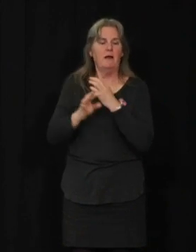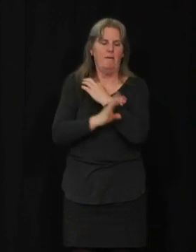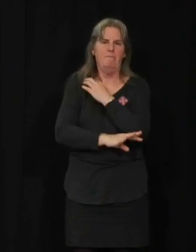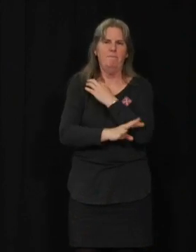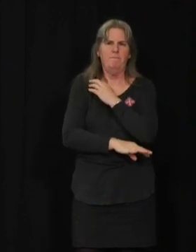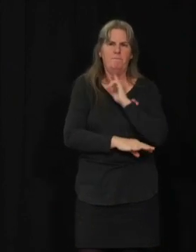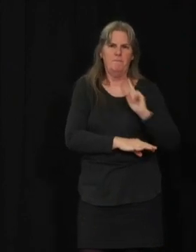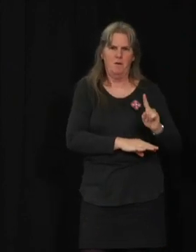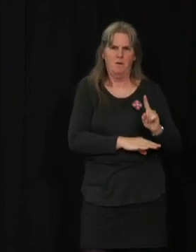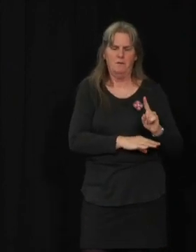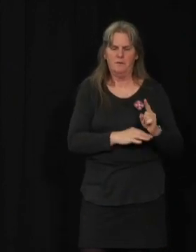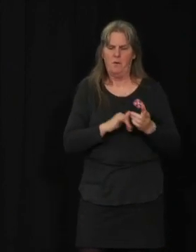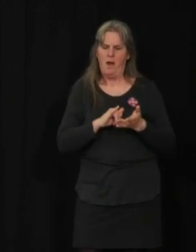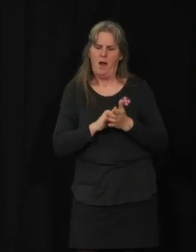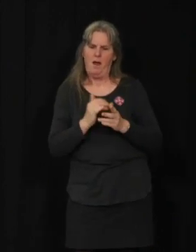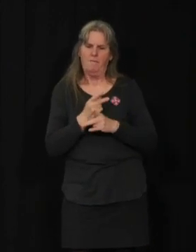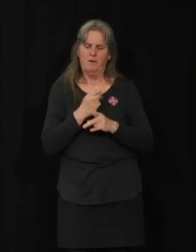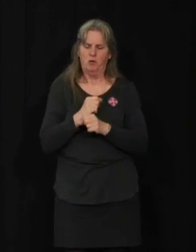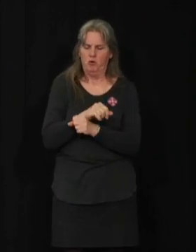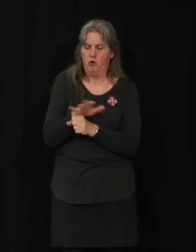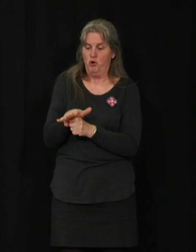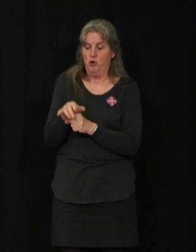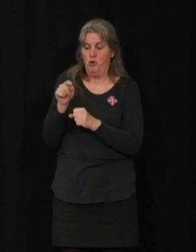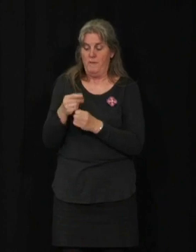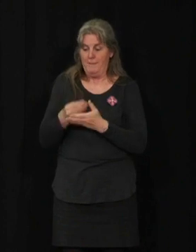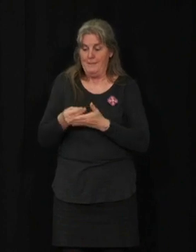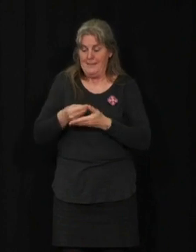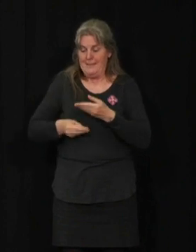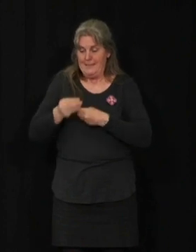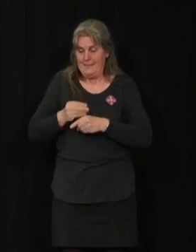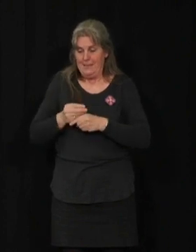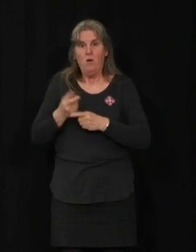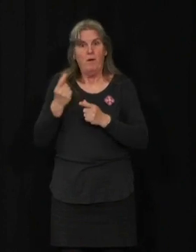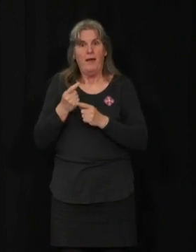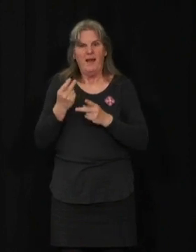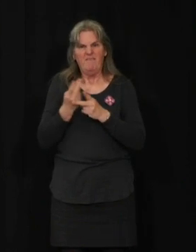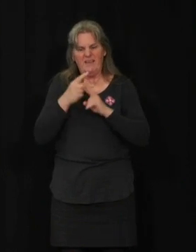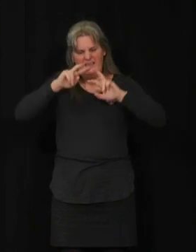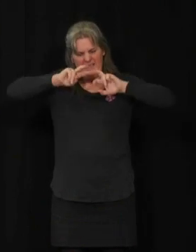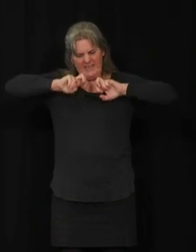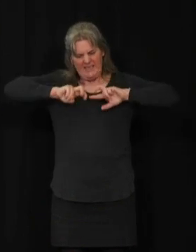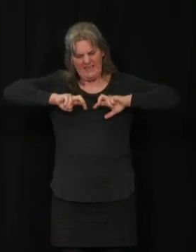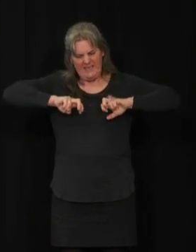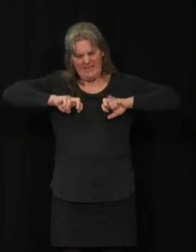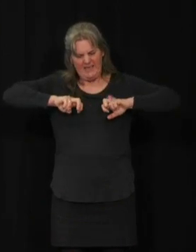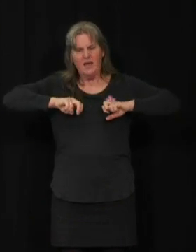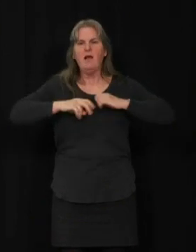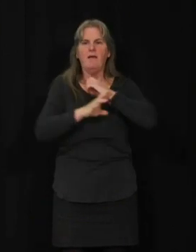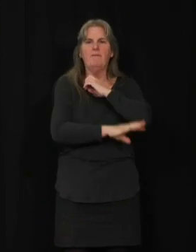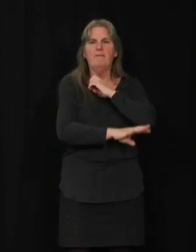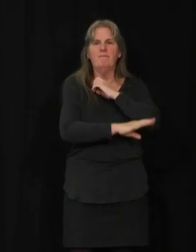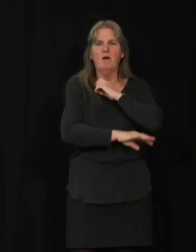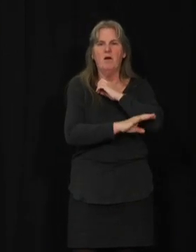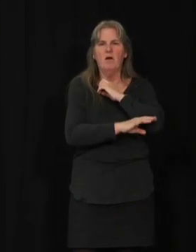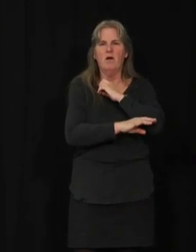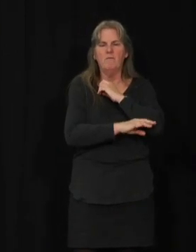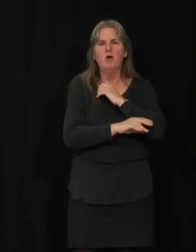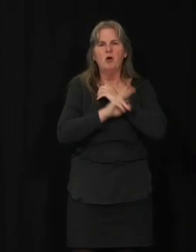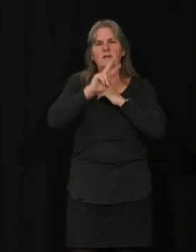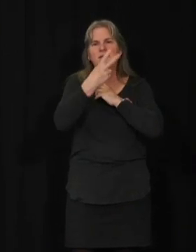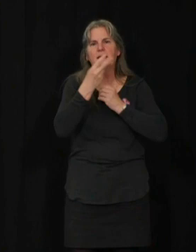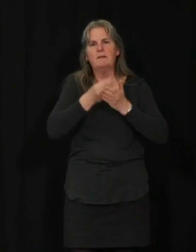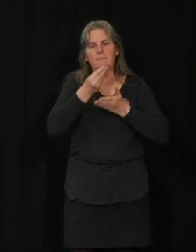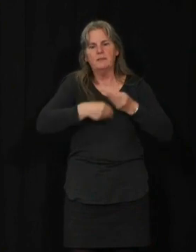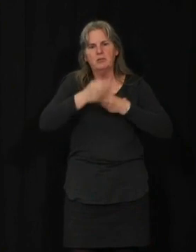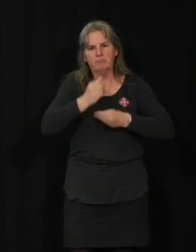that the best time to scrutinize COVID-19 spending would be in the fall when we present a supplementary budget. The purpose